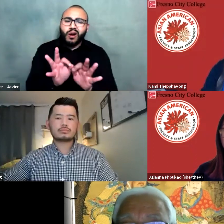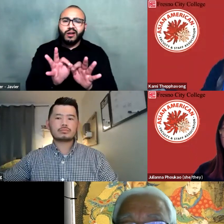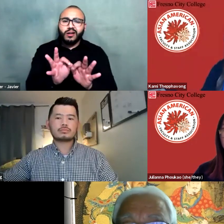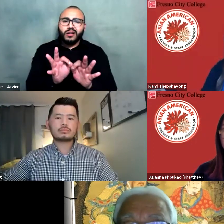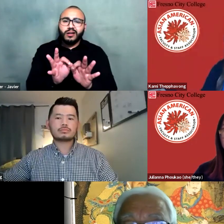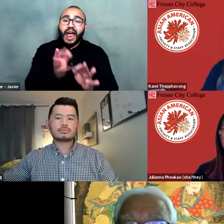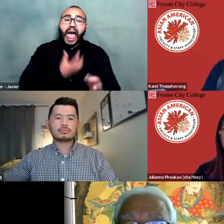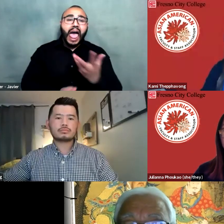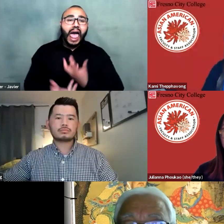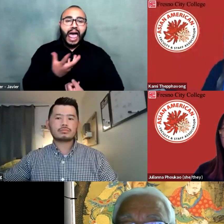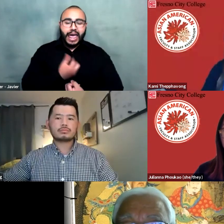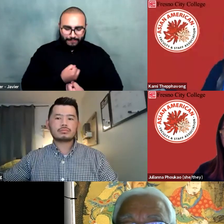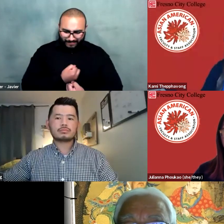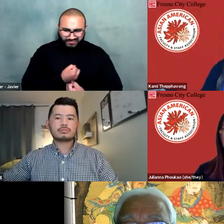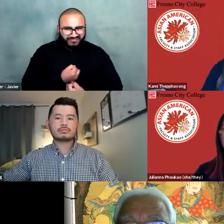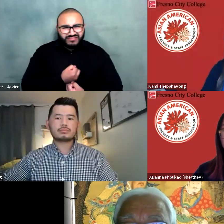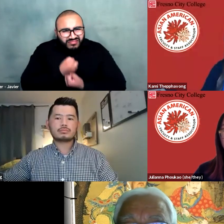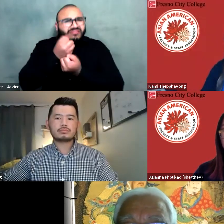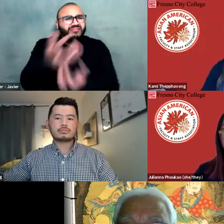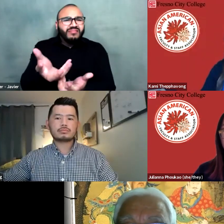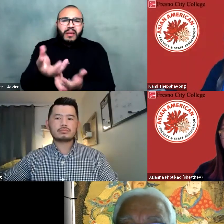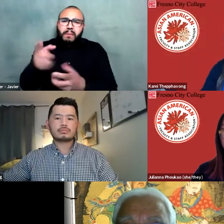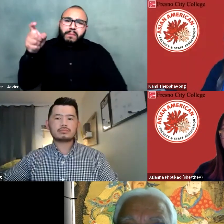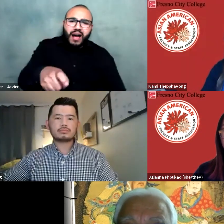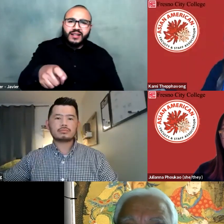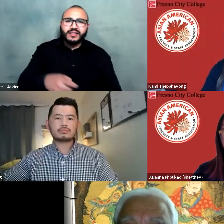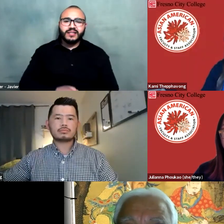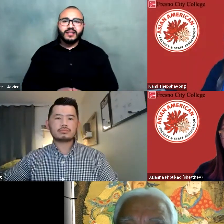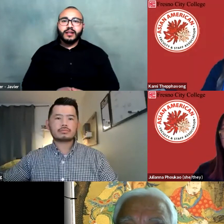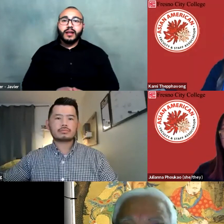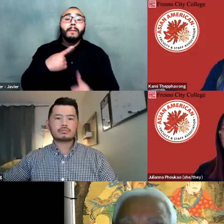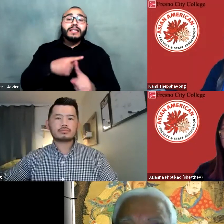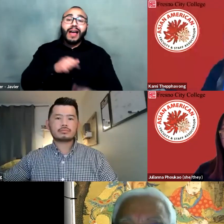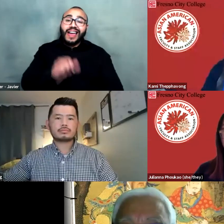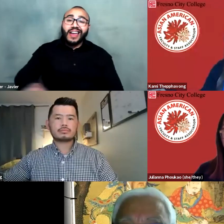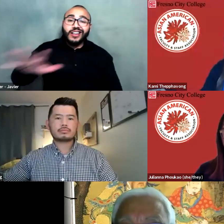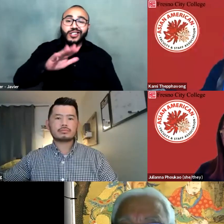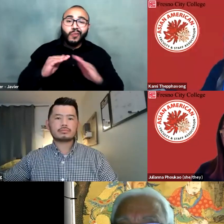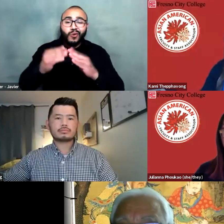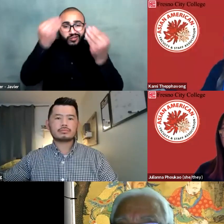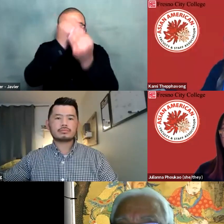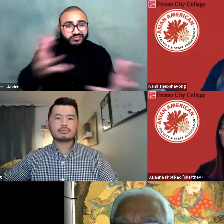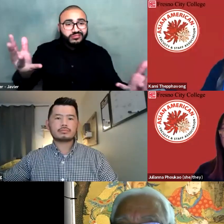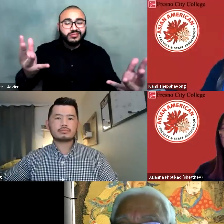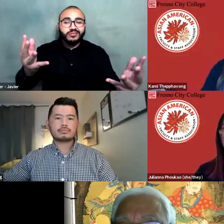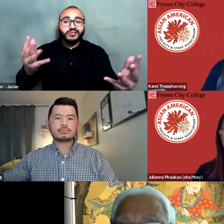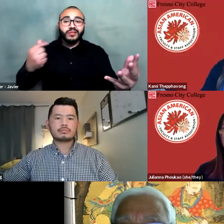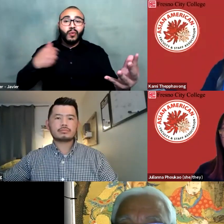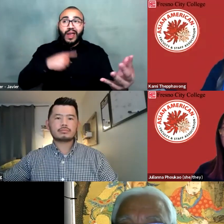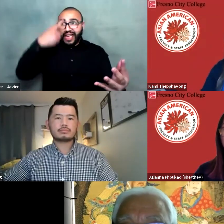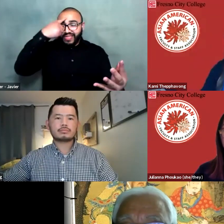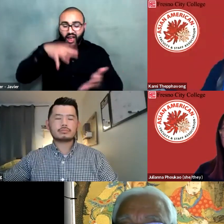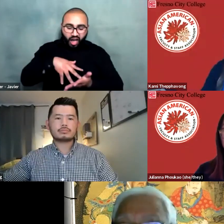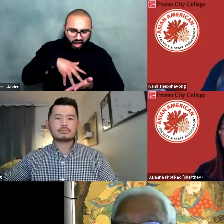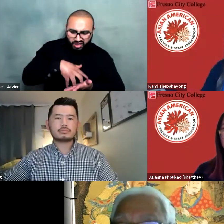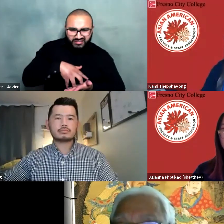stay silent. We need to speak up. I also want my Asian community to know that we are stronger than we think. We